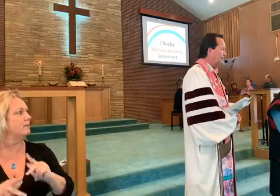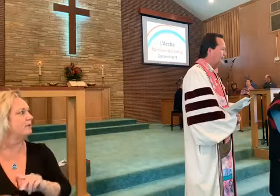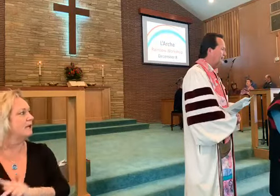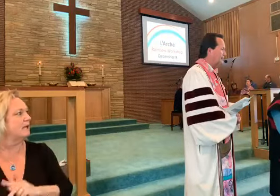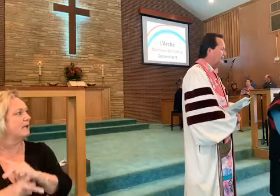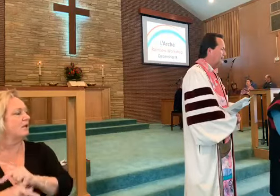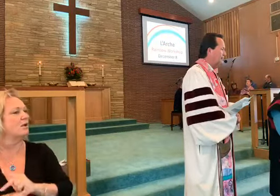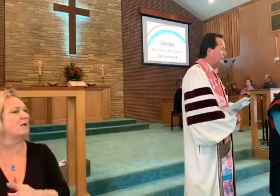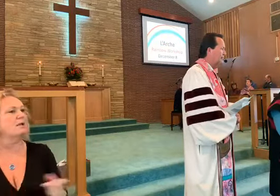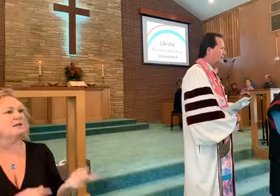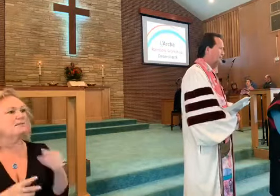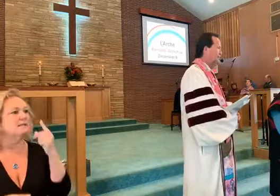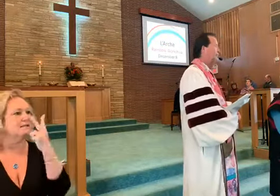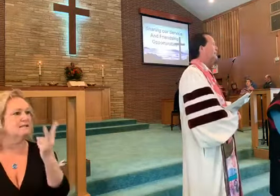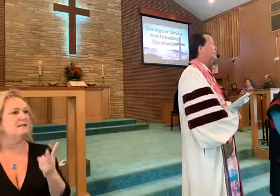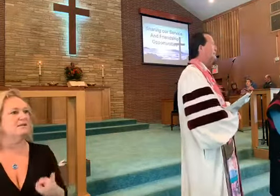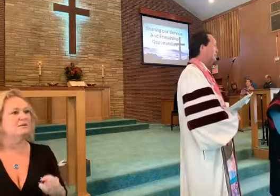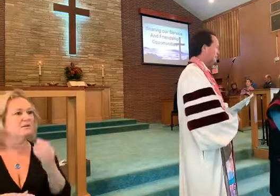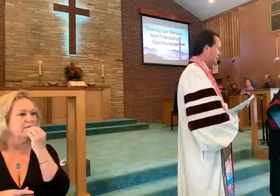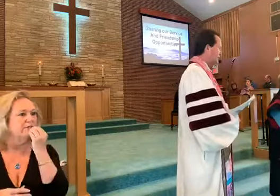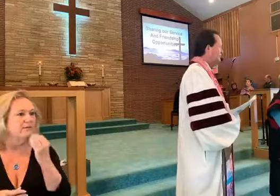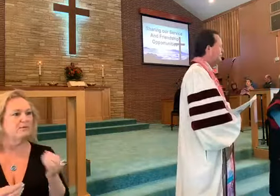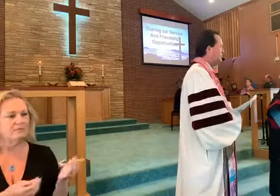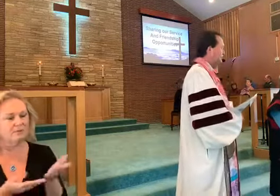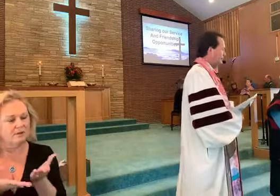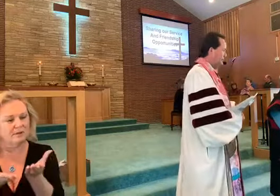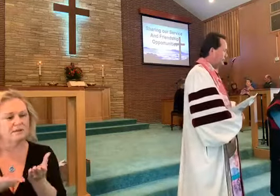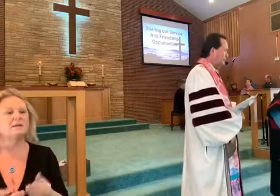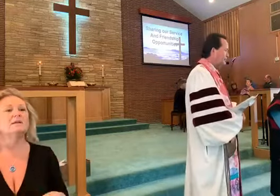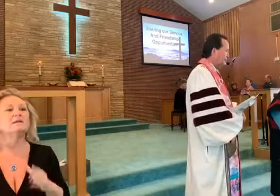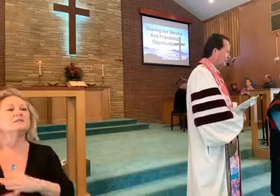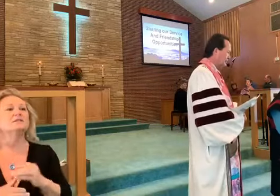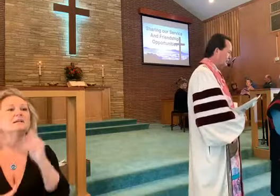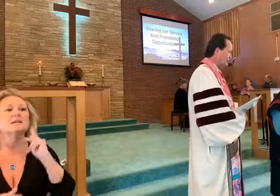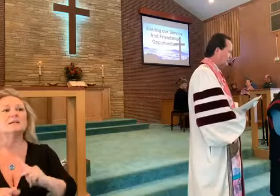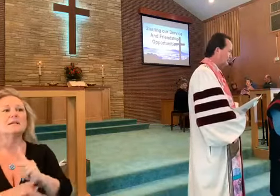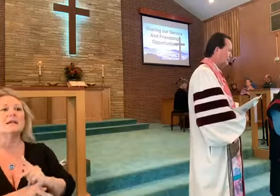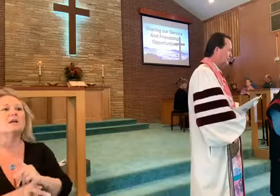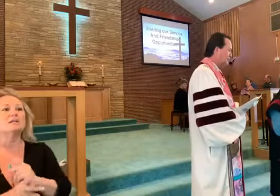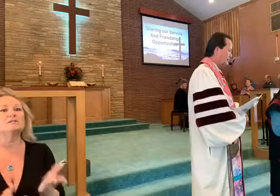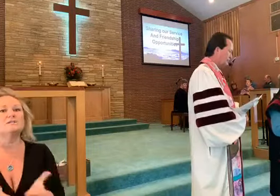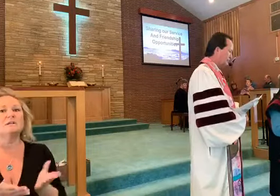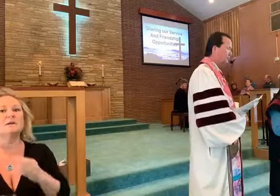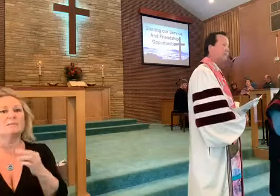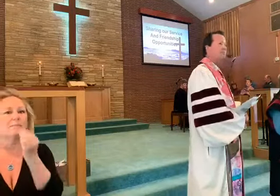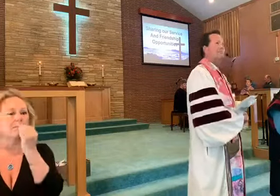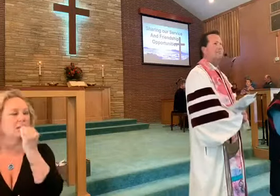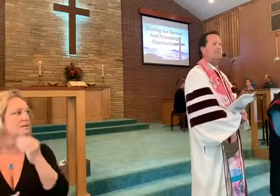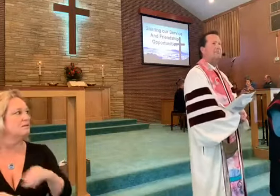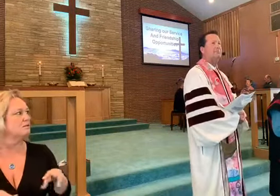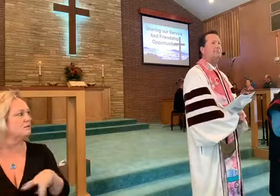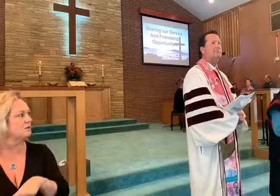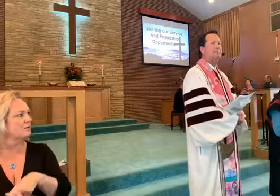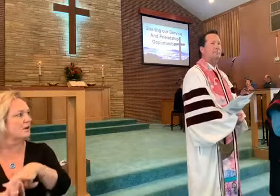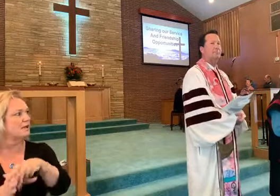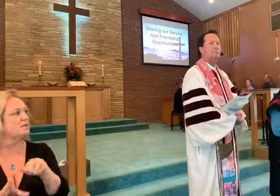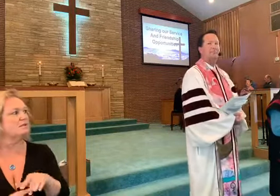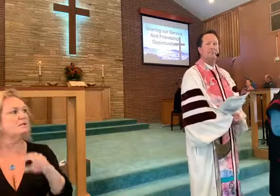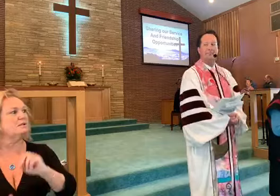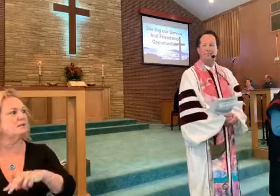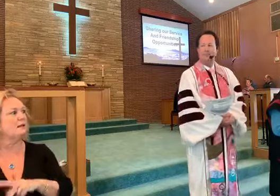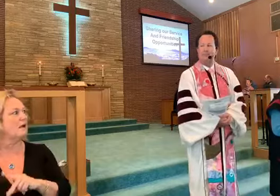by and see you and bring a little meal or something. Sharing and caring services are meals, their rides to the doctor,